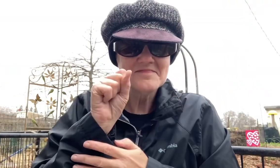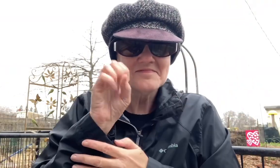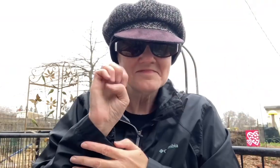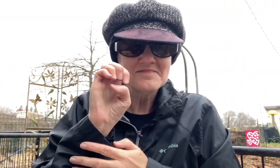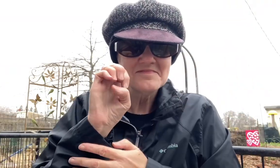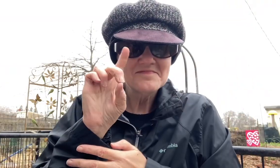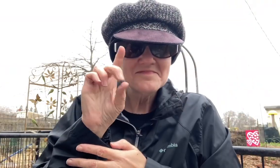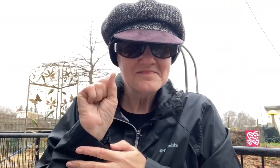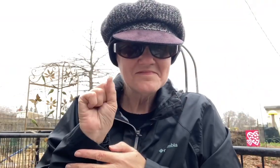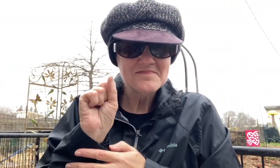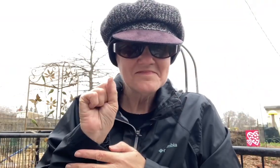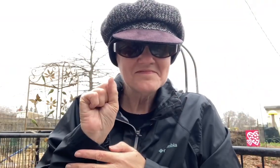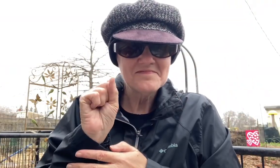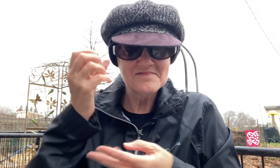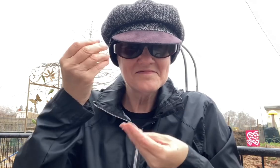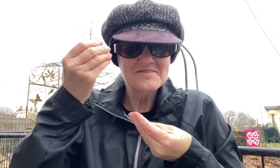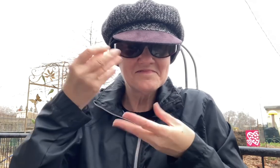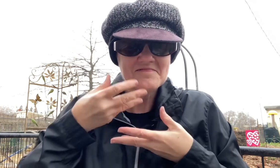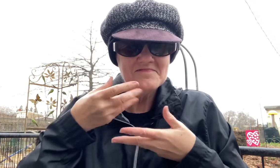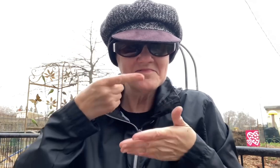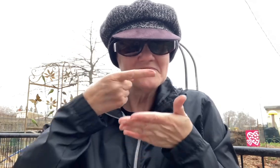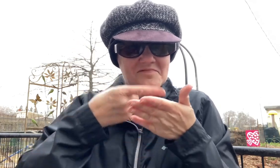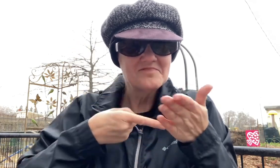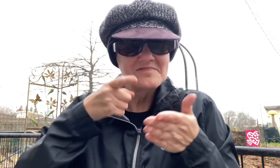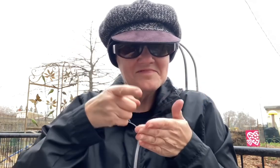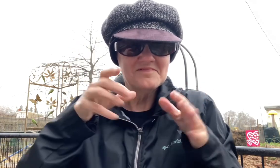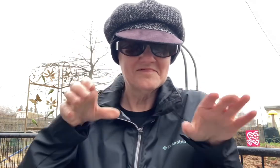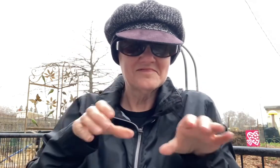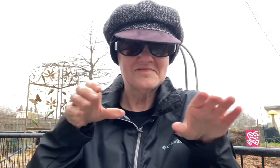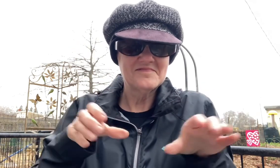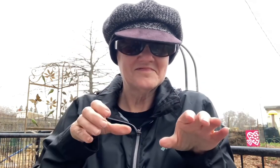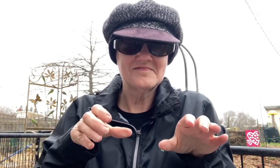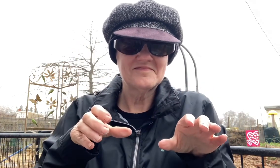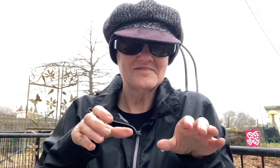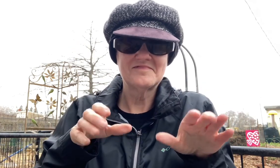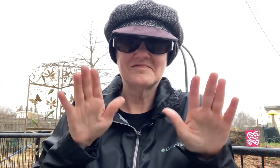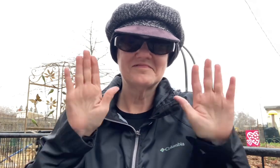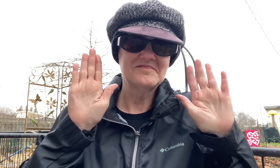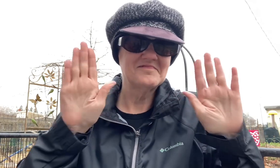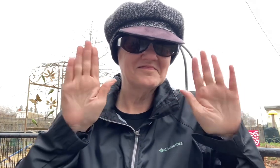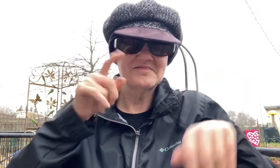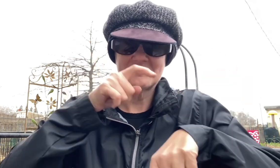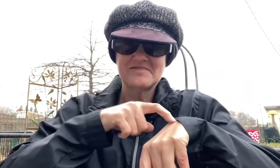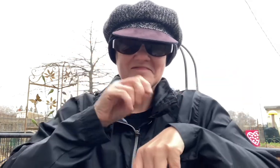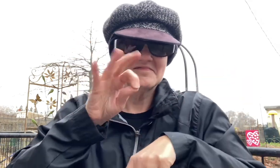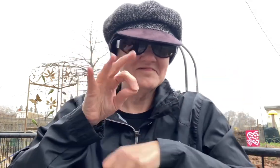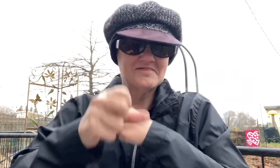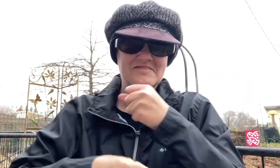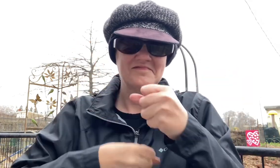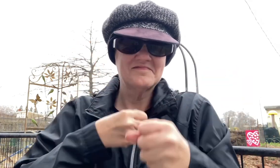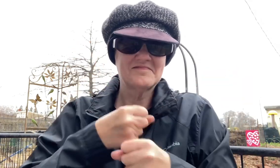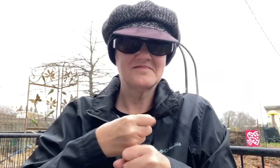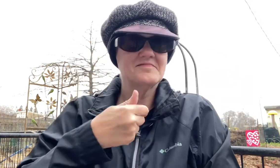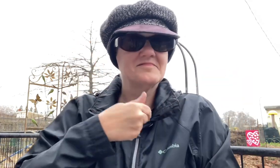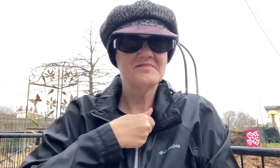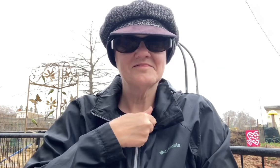Are you excited about starting seeds? Let me know what you're doing. It's a great time of